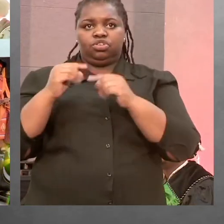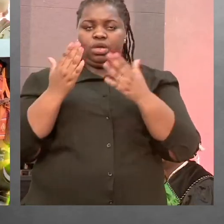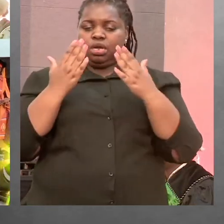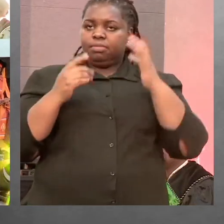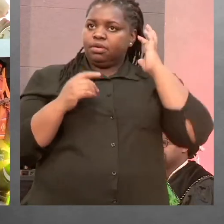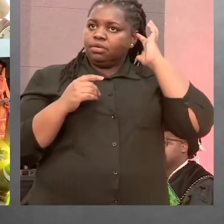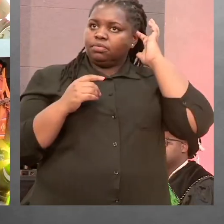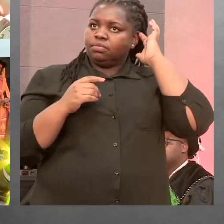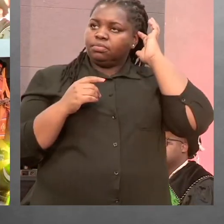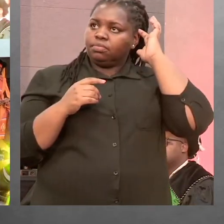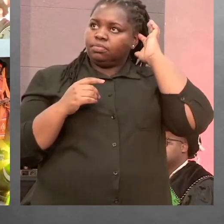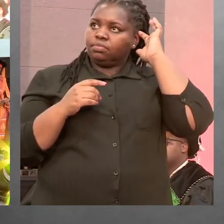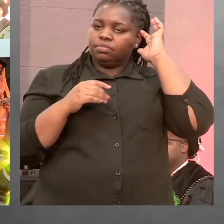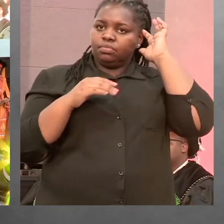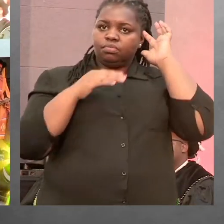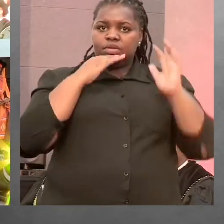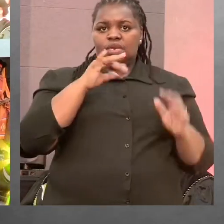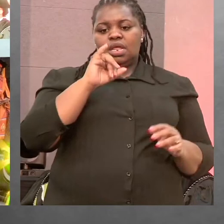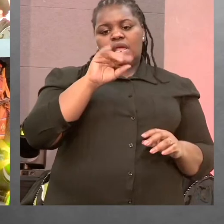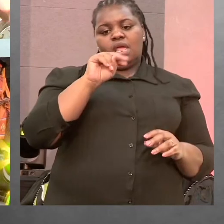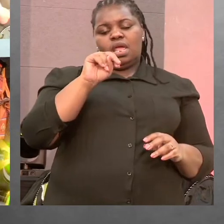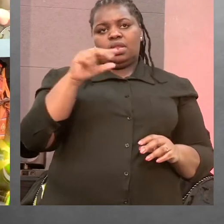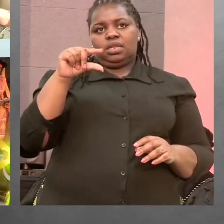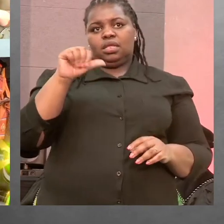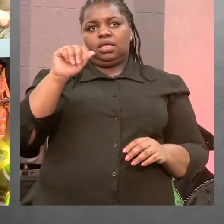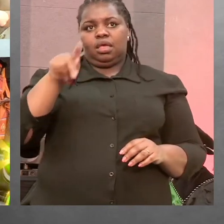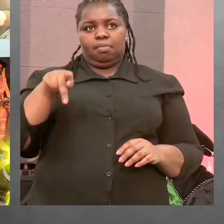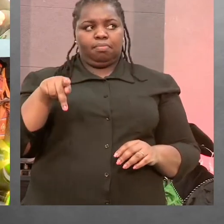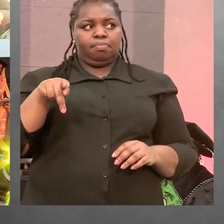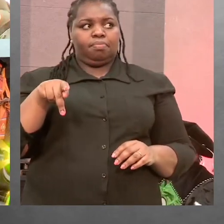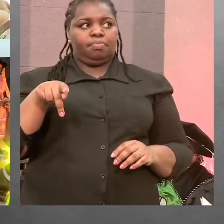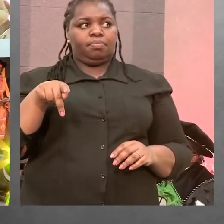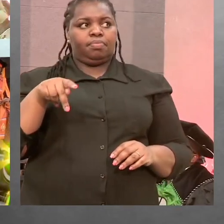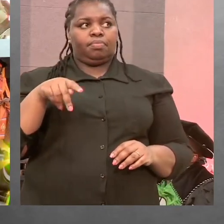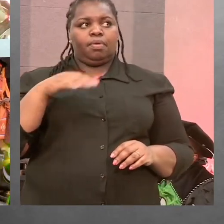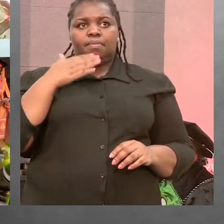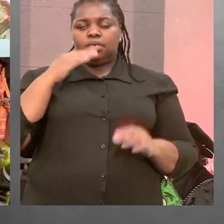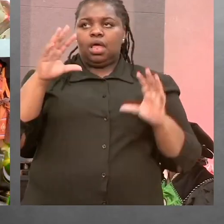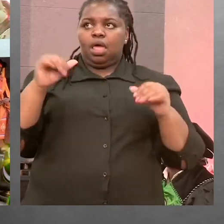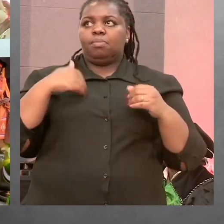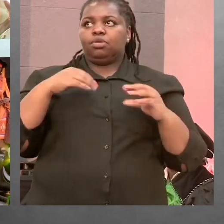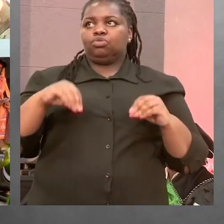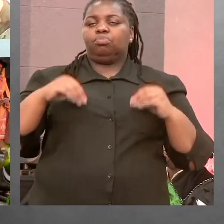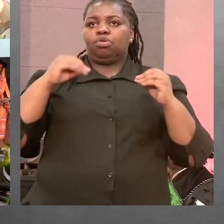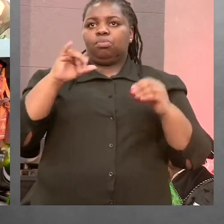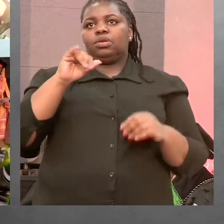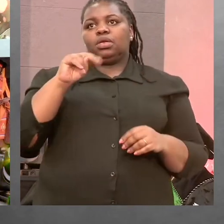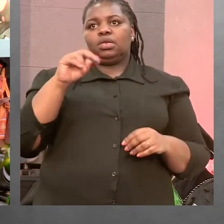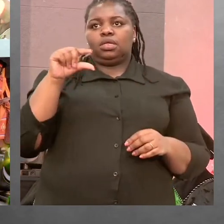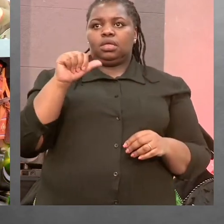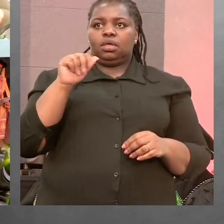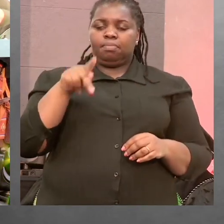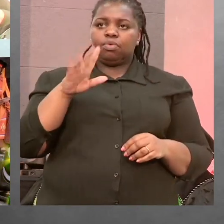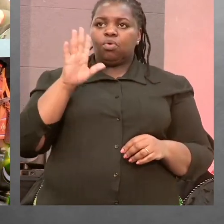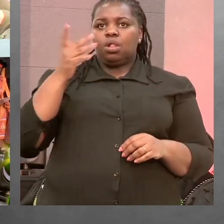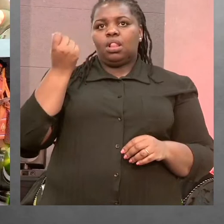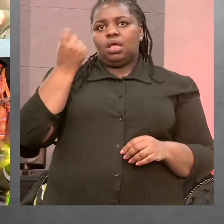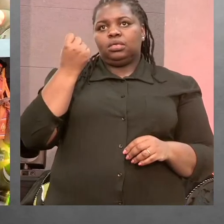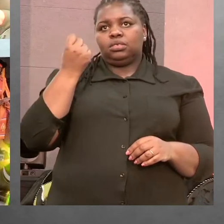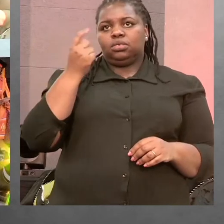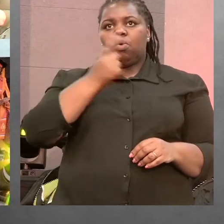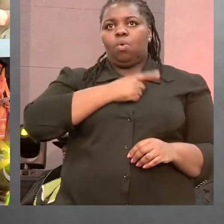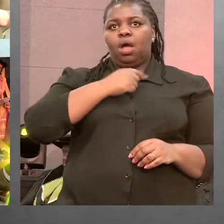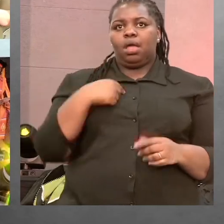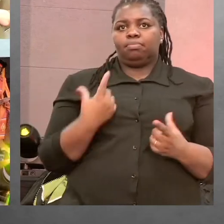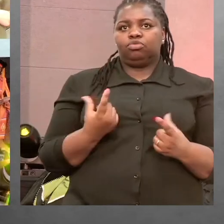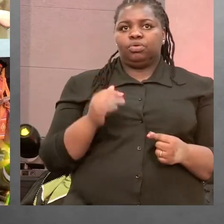in short, NGAP. Allow me to promote NGAP. And you'll understand in a few minutes why I'm